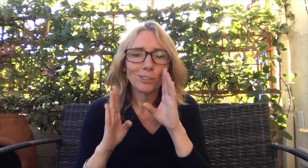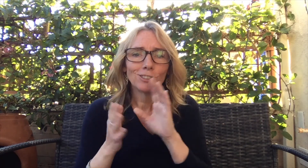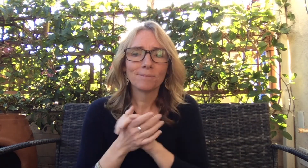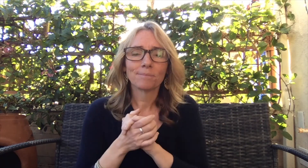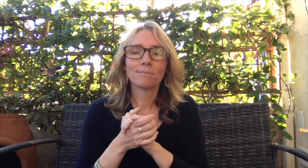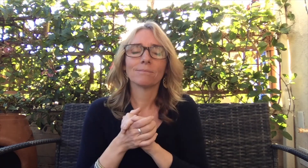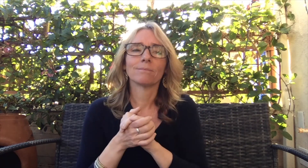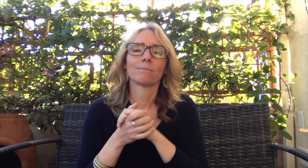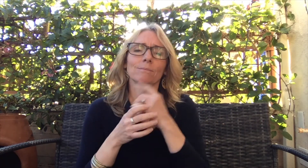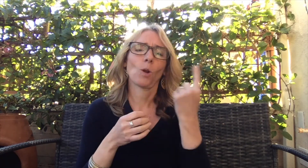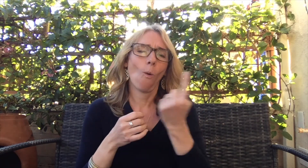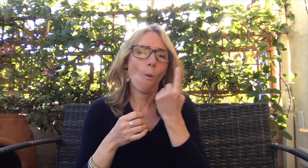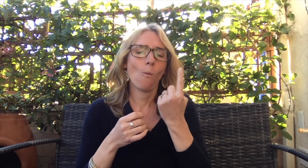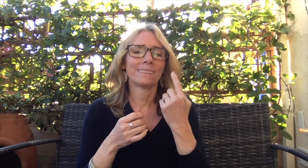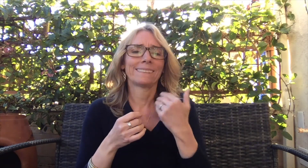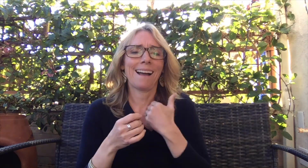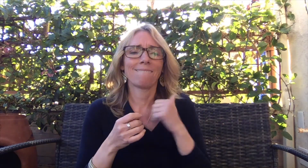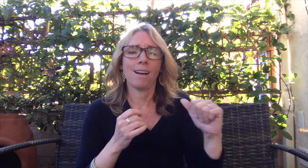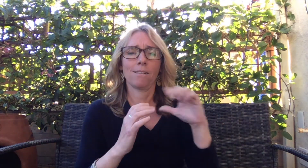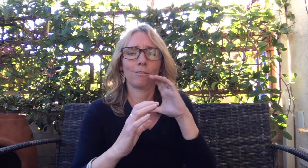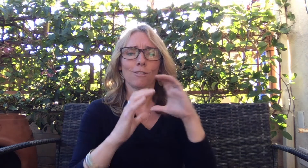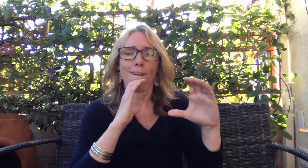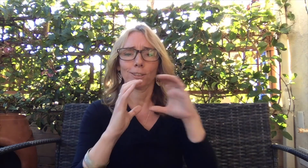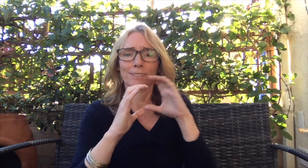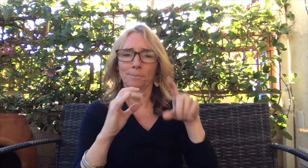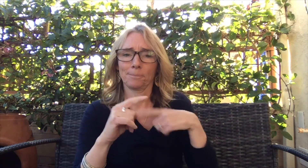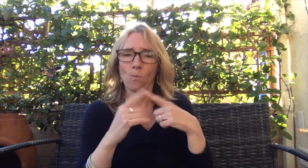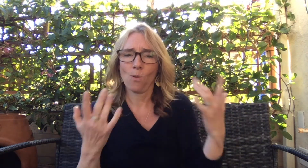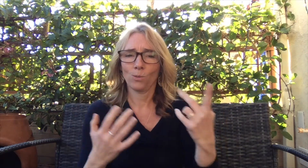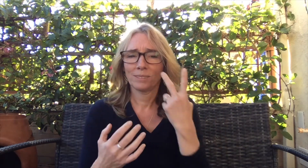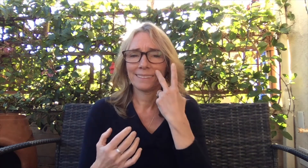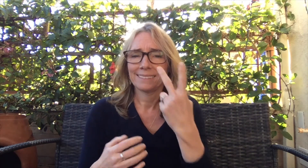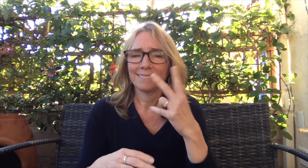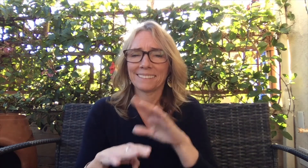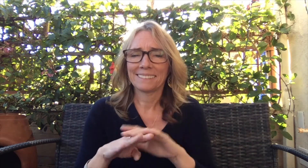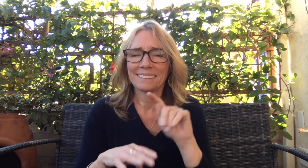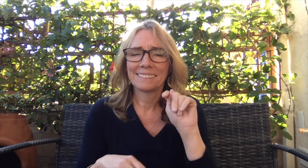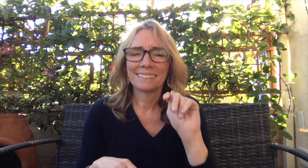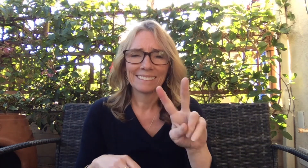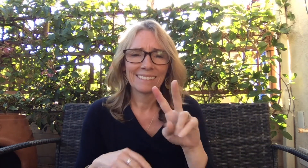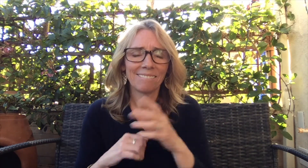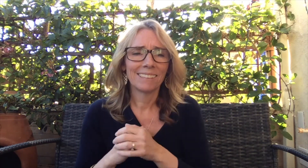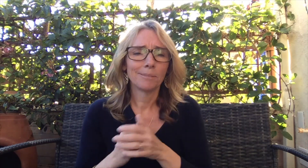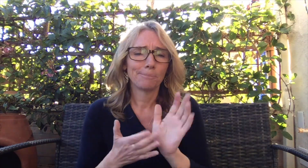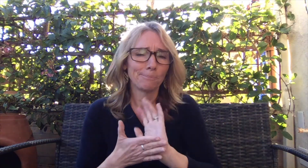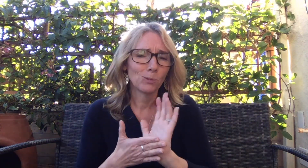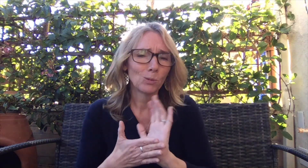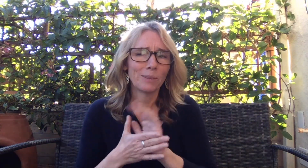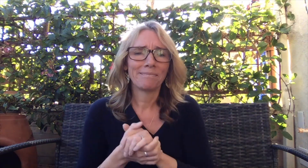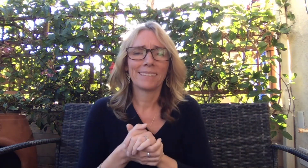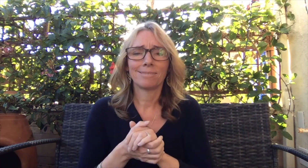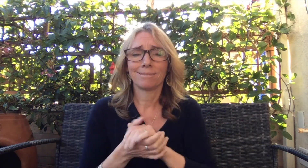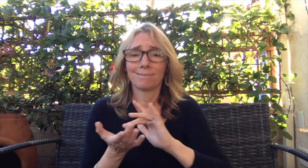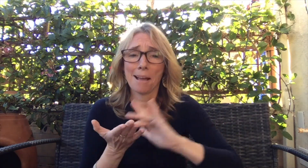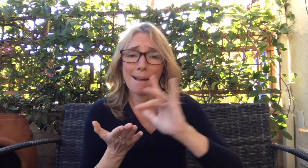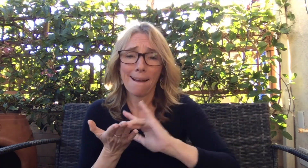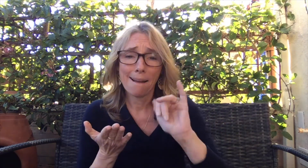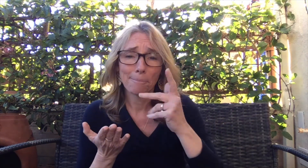But bear in mind that these children are paying attention. And then have a conversation based on what you just